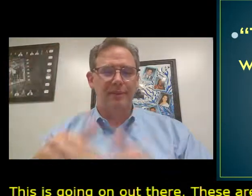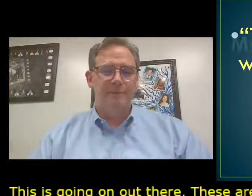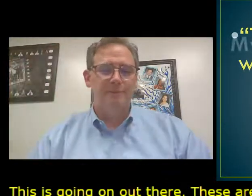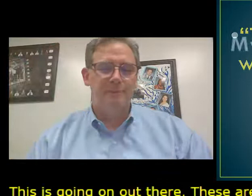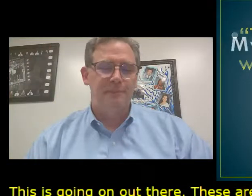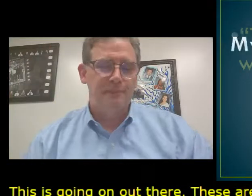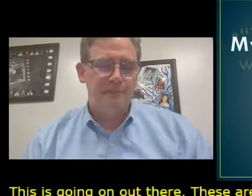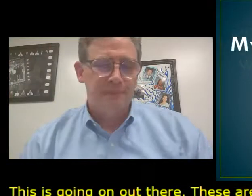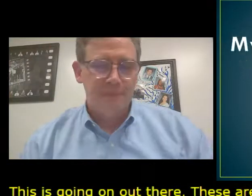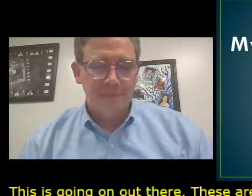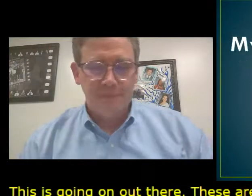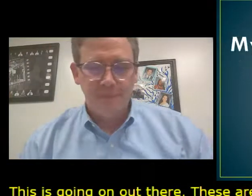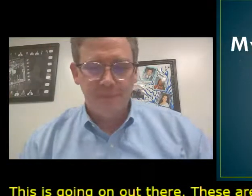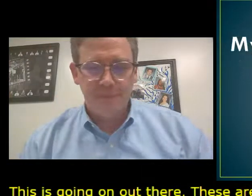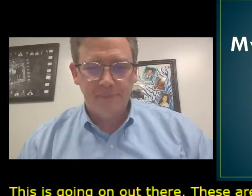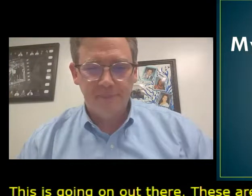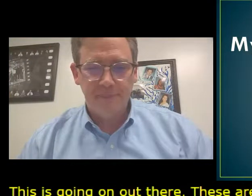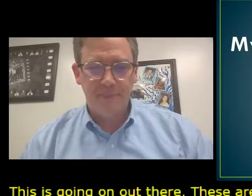So in summary,